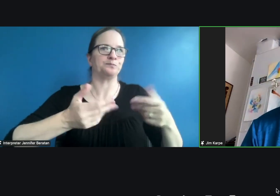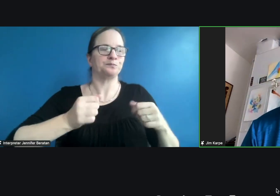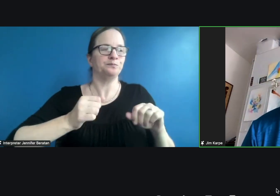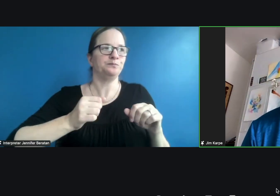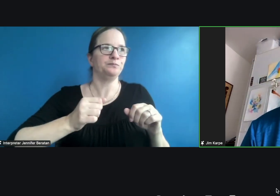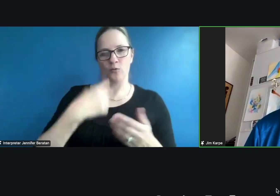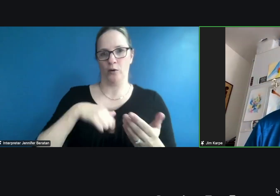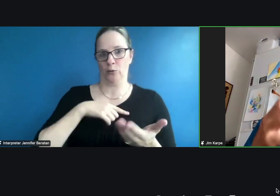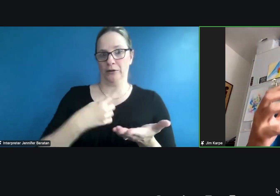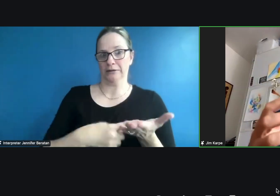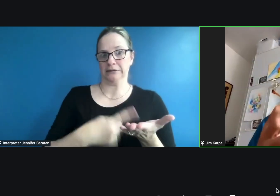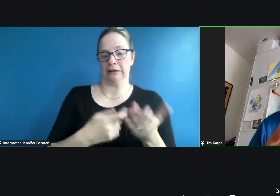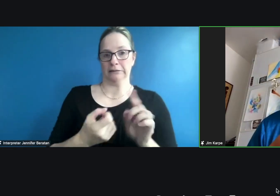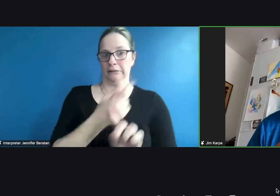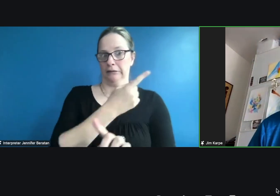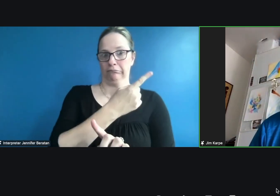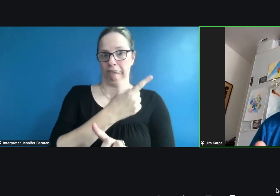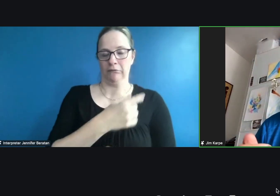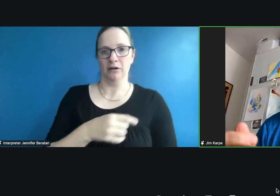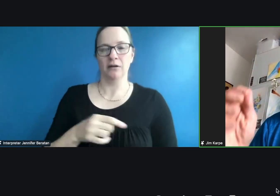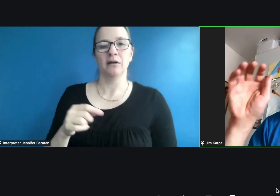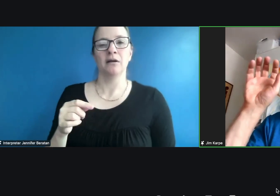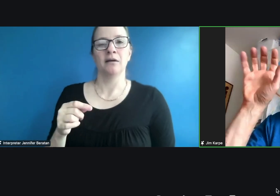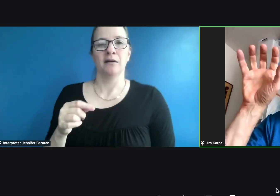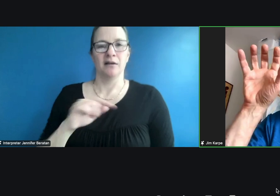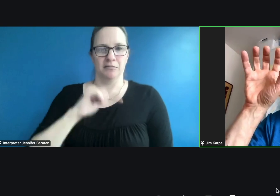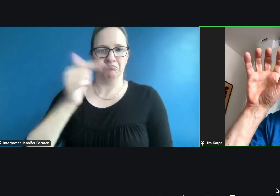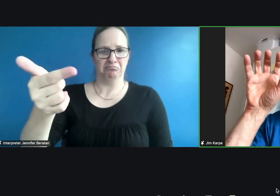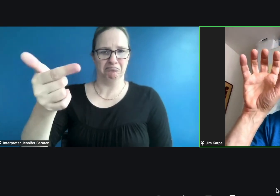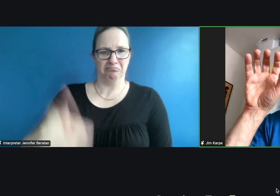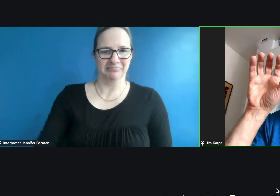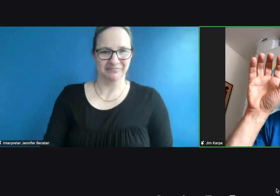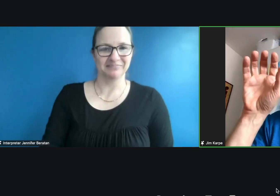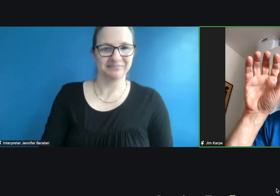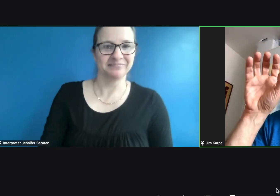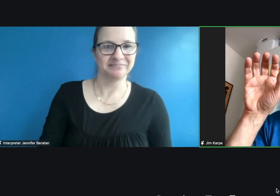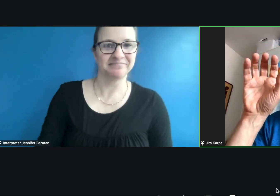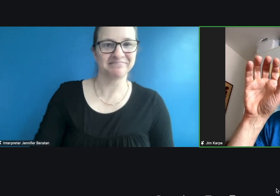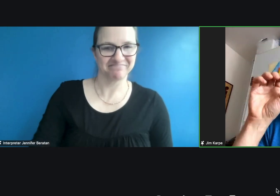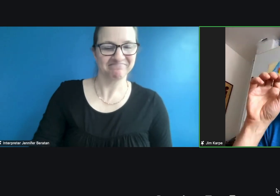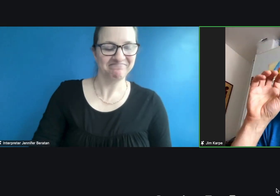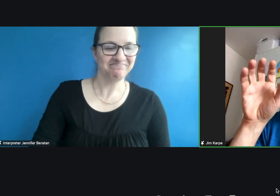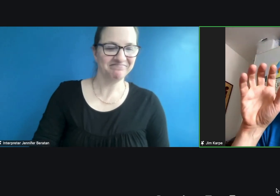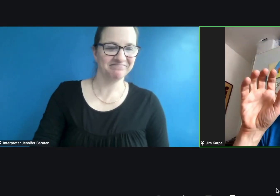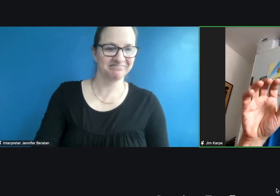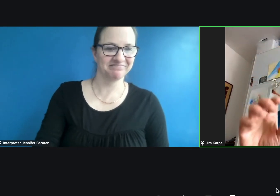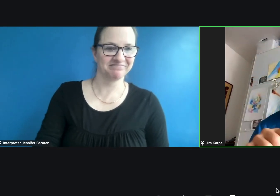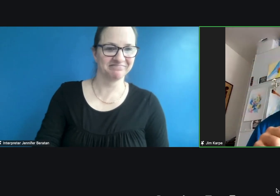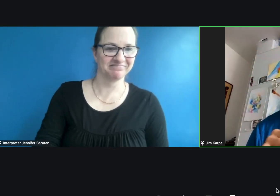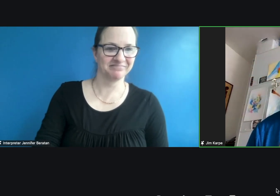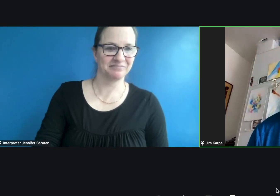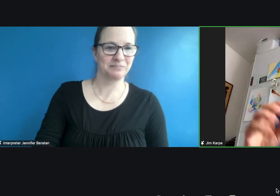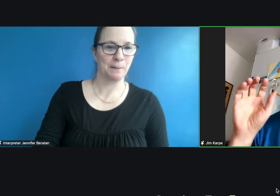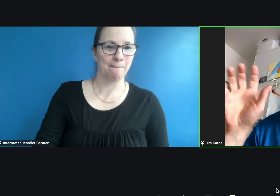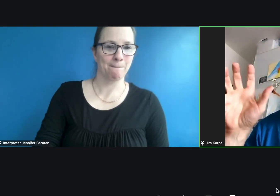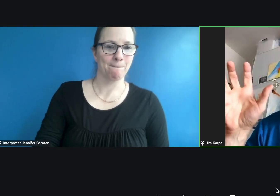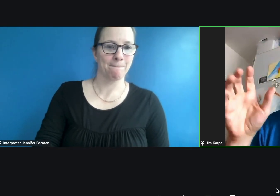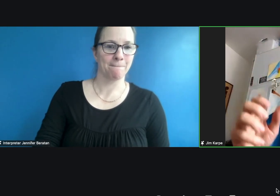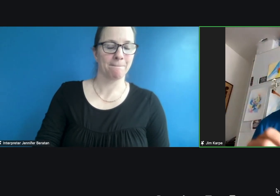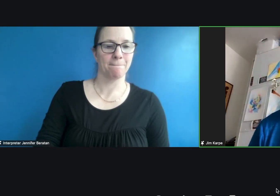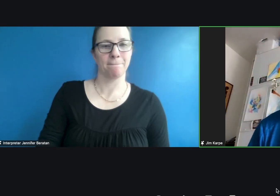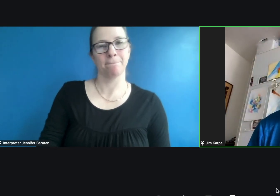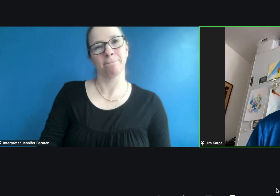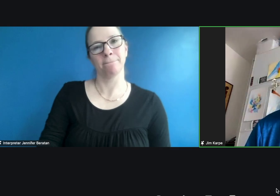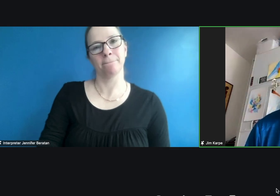really in charge. And in general, people in advocacy and their families, people